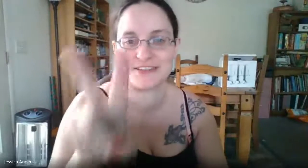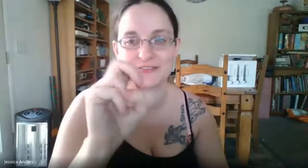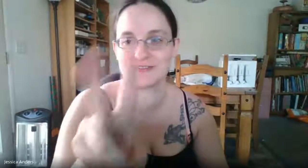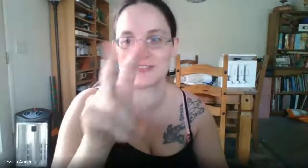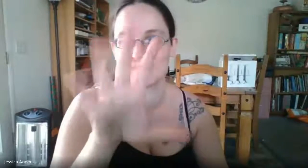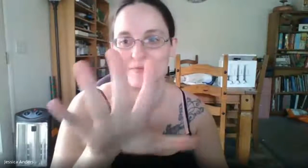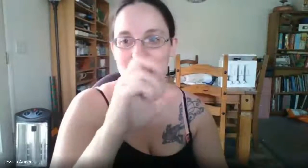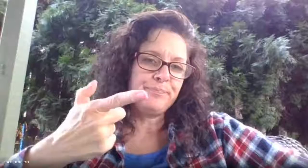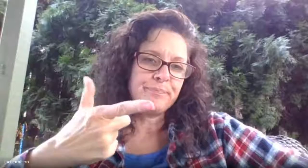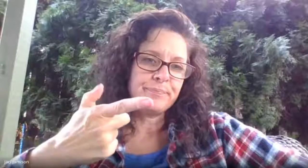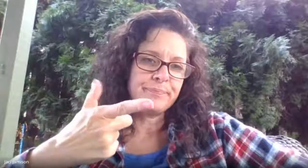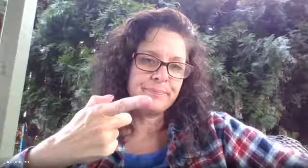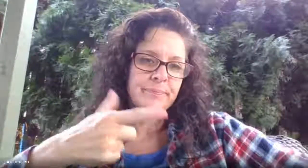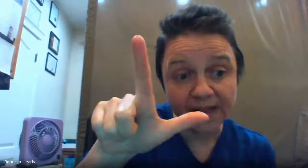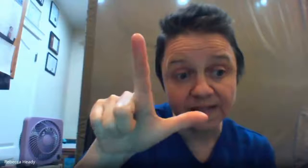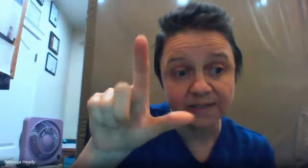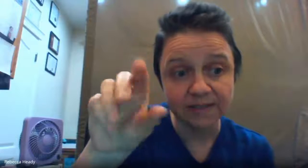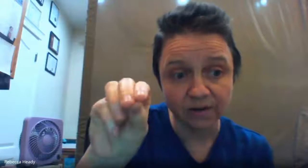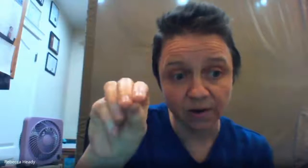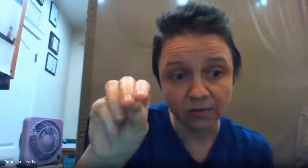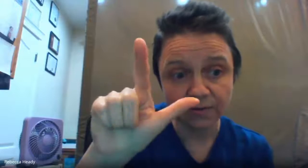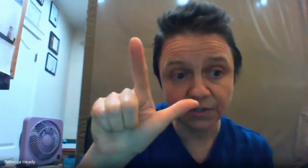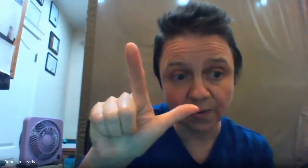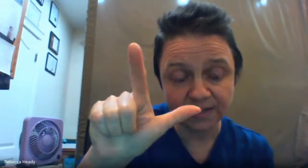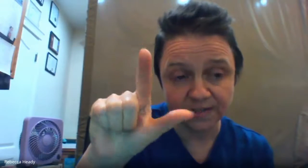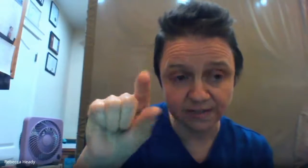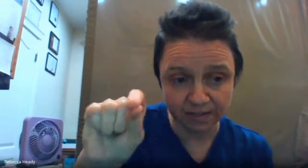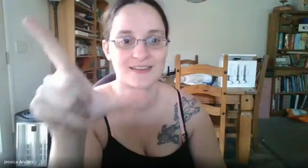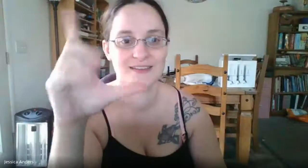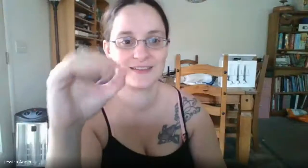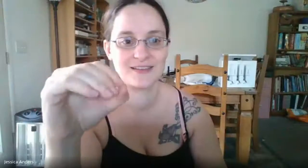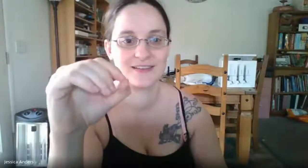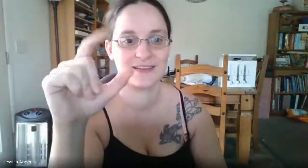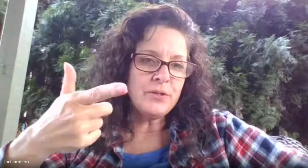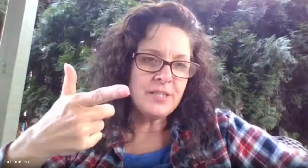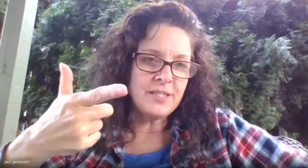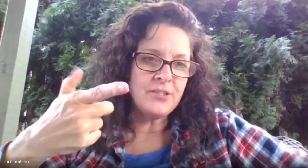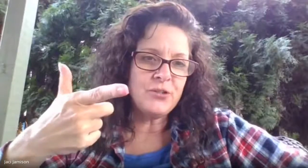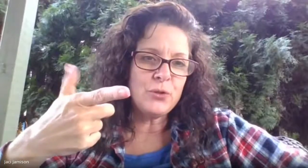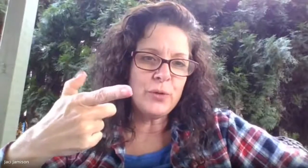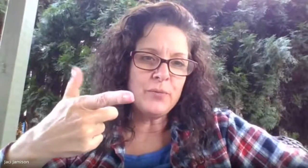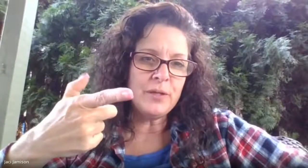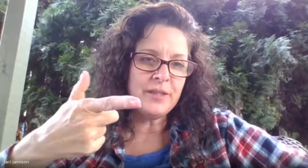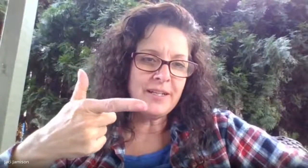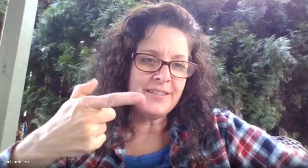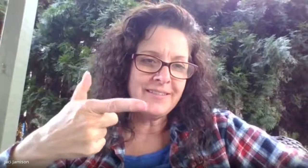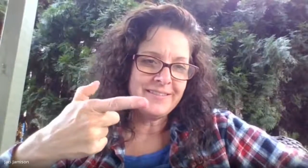remember Because it's 2 base to 27. 0. 2 base to 0. Remember we used to teach you 21 with a gun? That's Yeah. what I'm thinking. Like